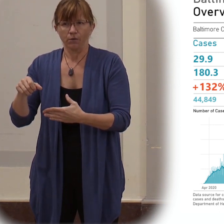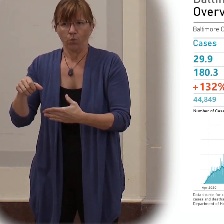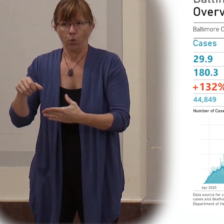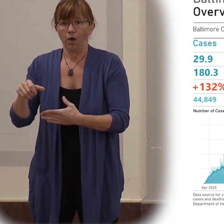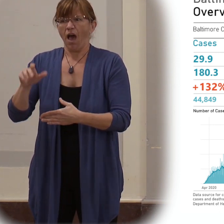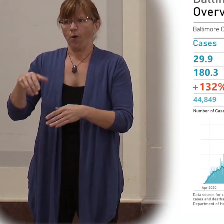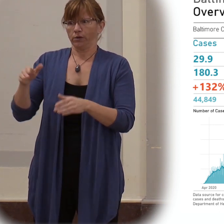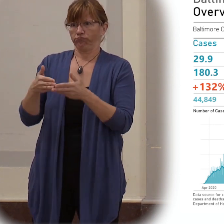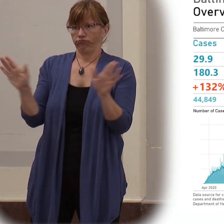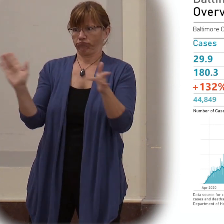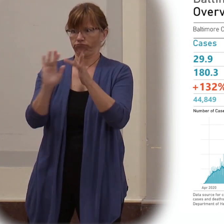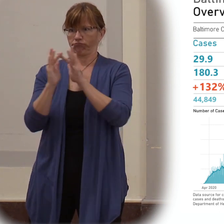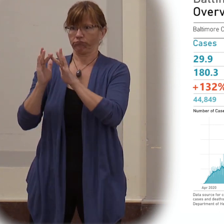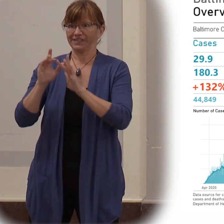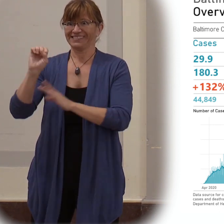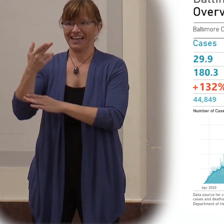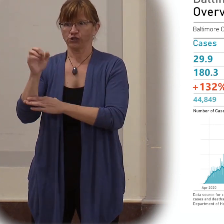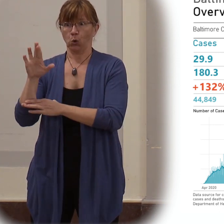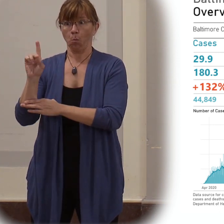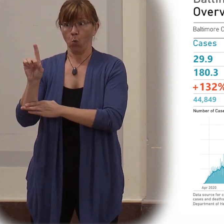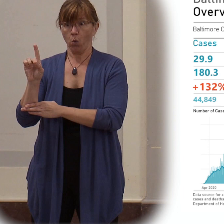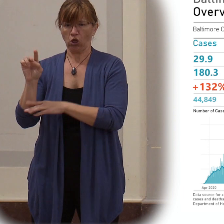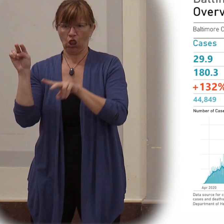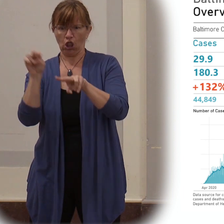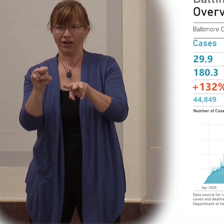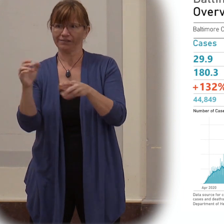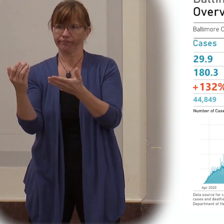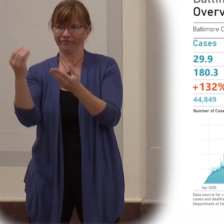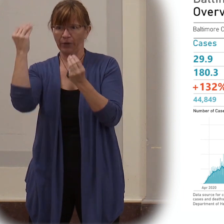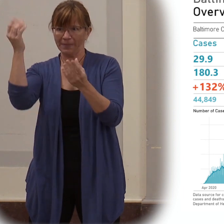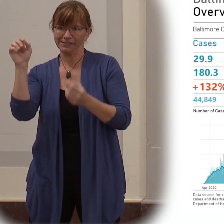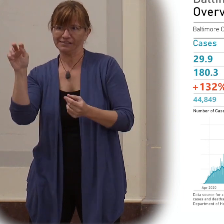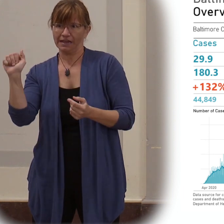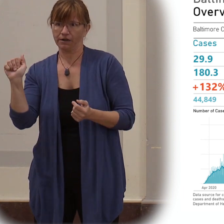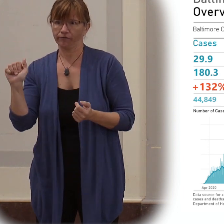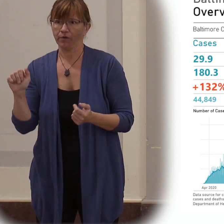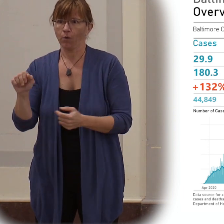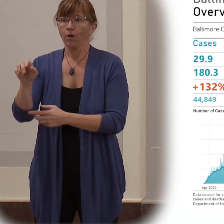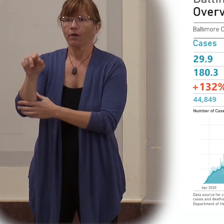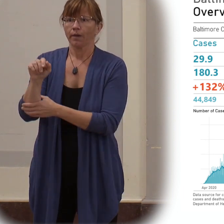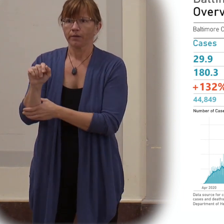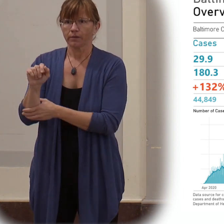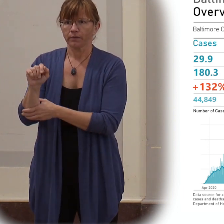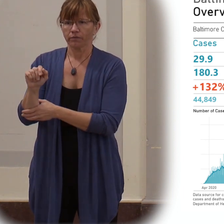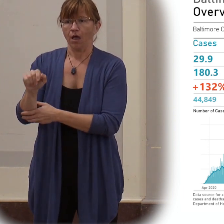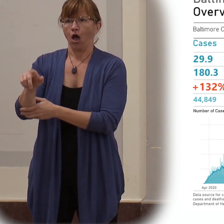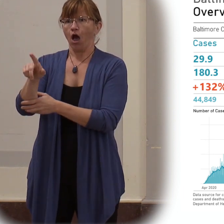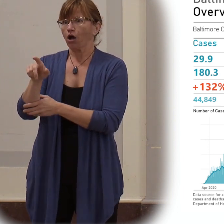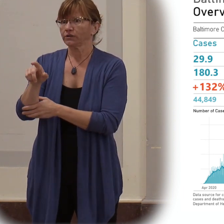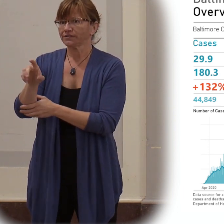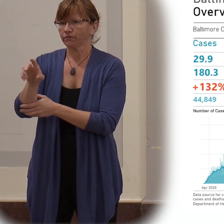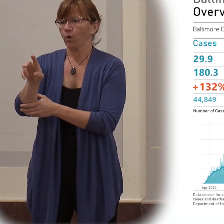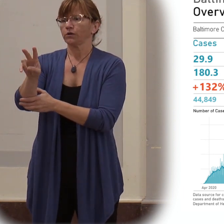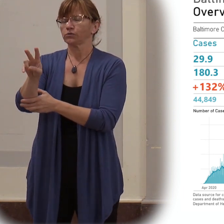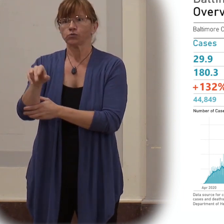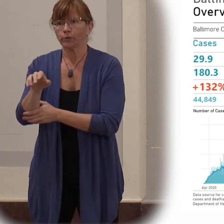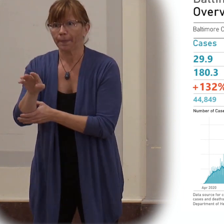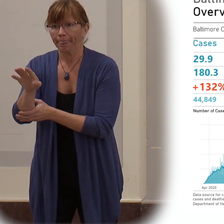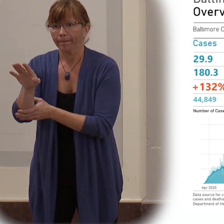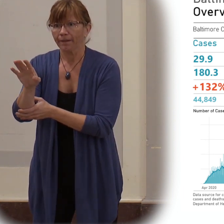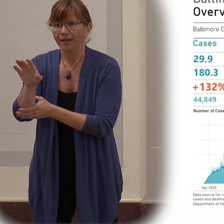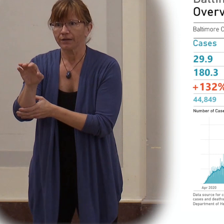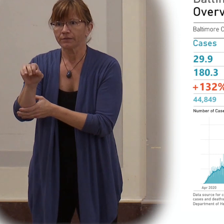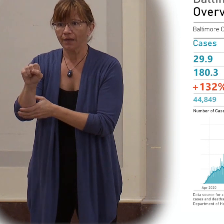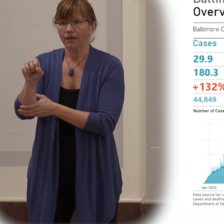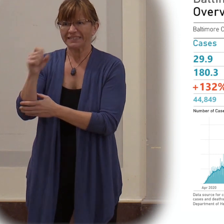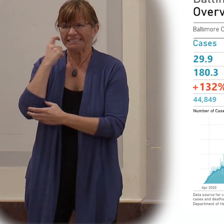is 174 cases per day, a 143% increase from 4 weeks ago. Our latest